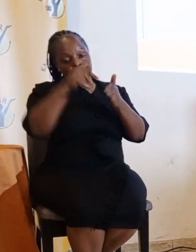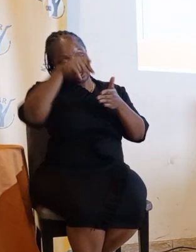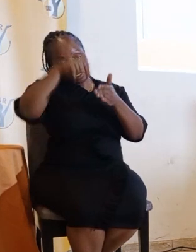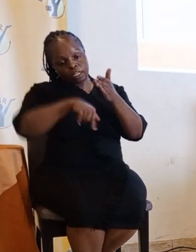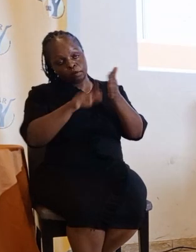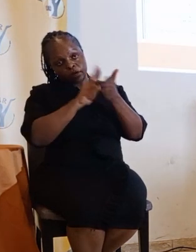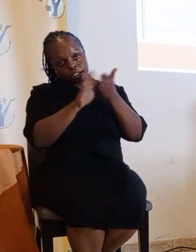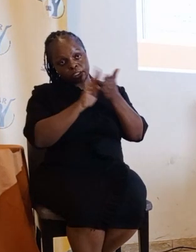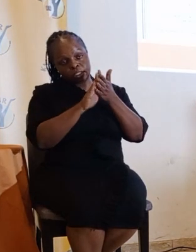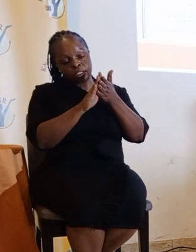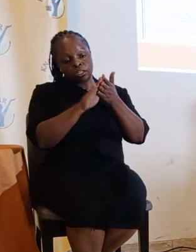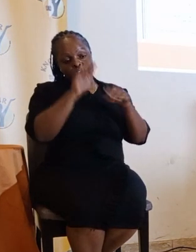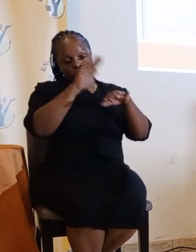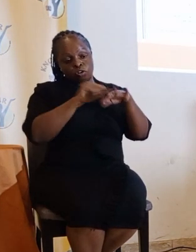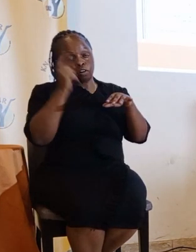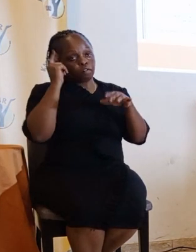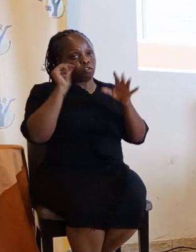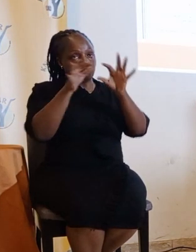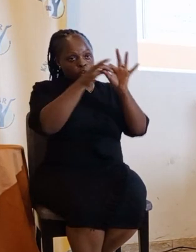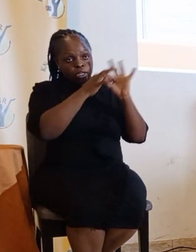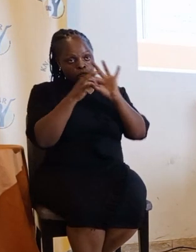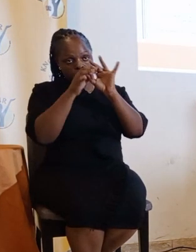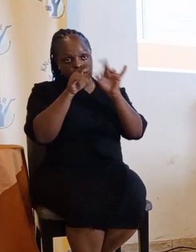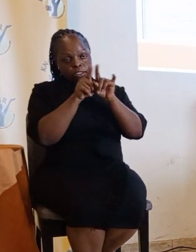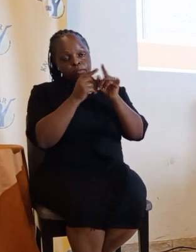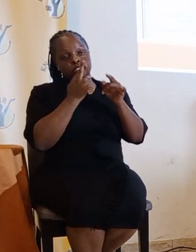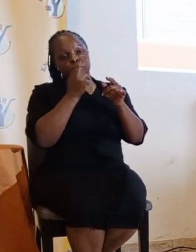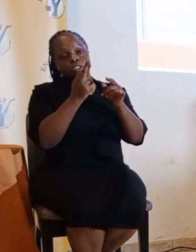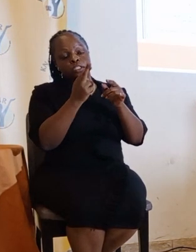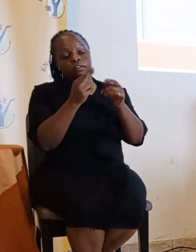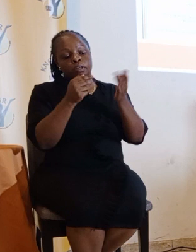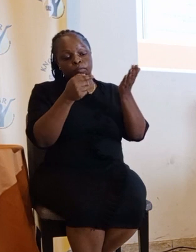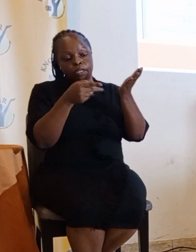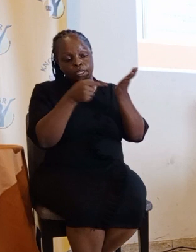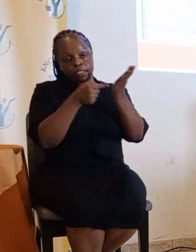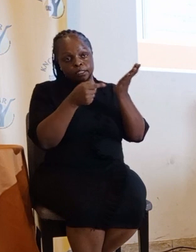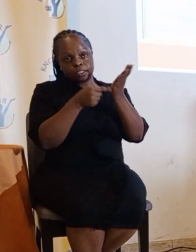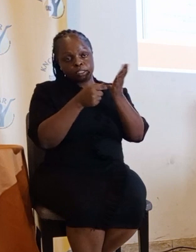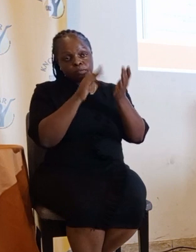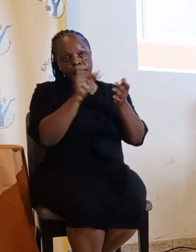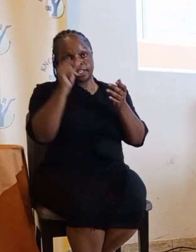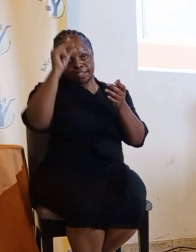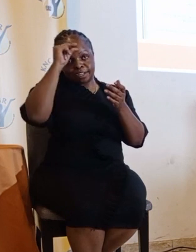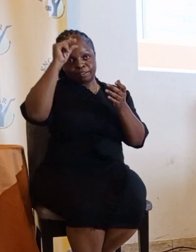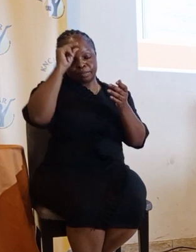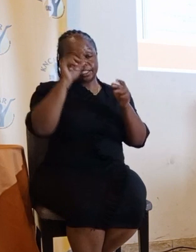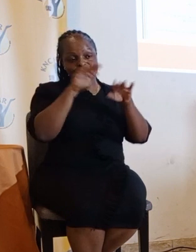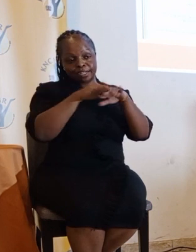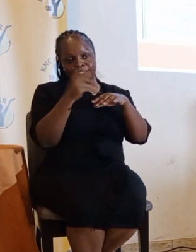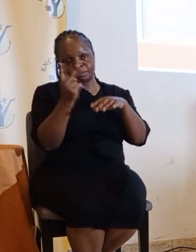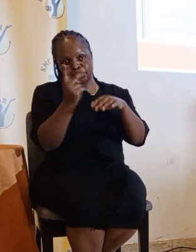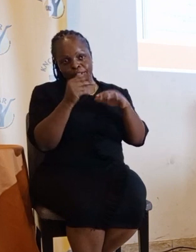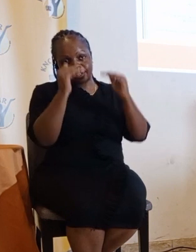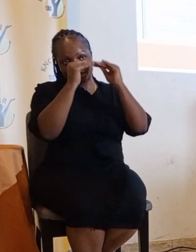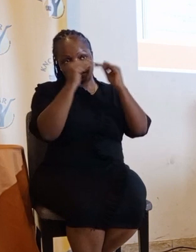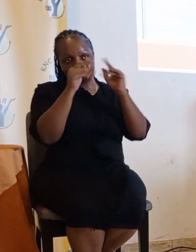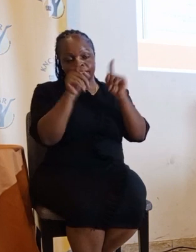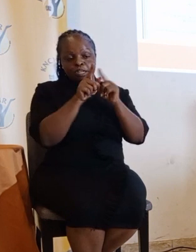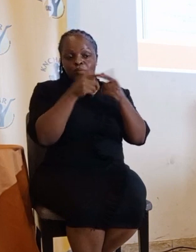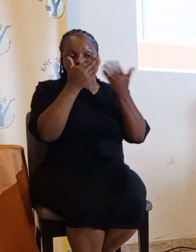urgently call for a coordinated and responsive mechanisms by governments at both levels, as well